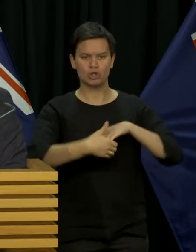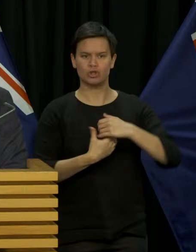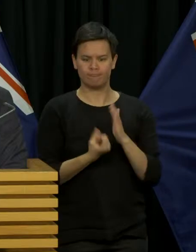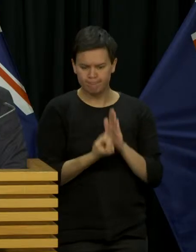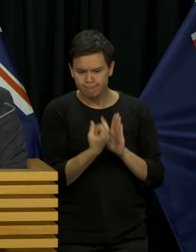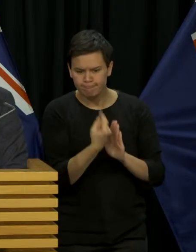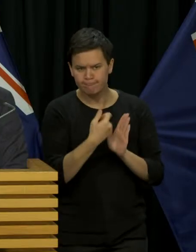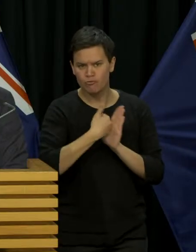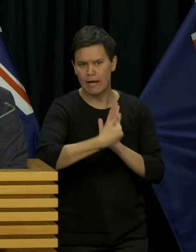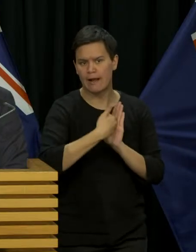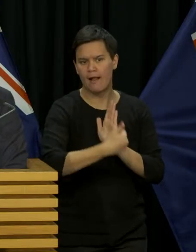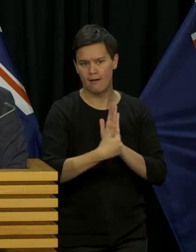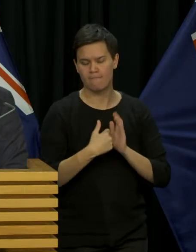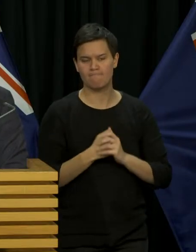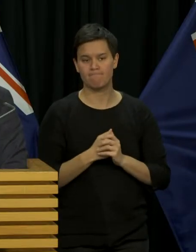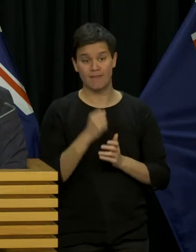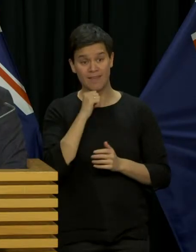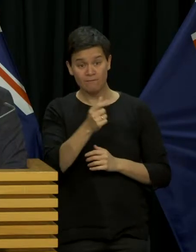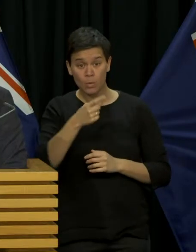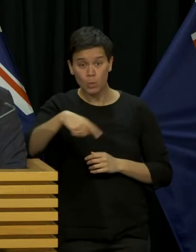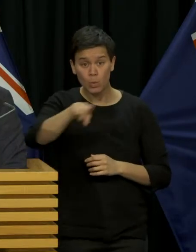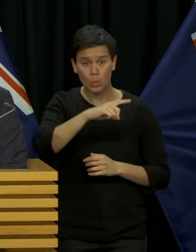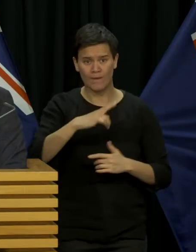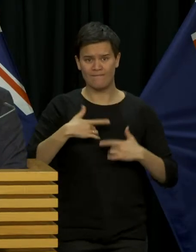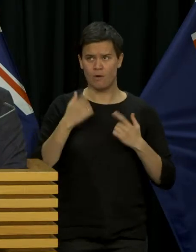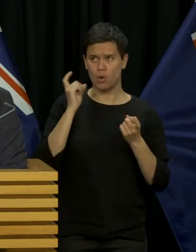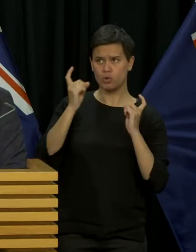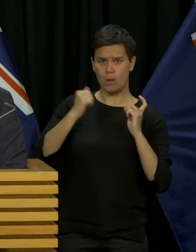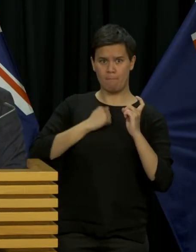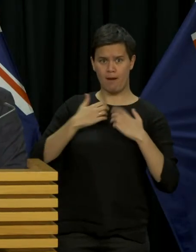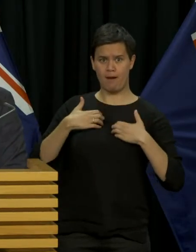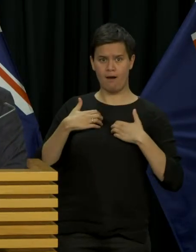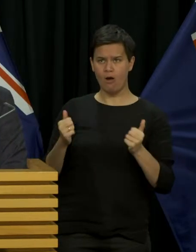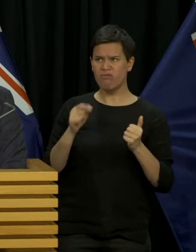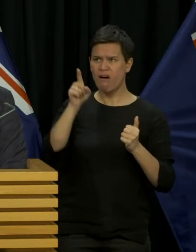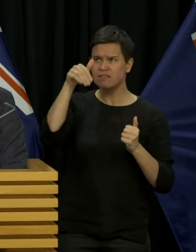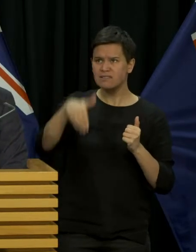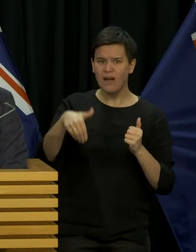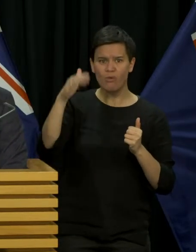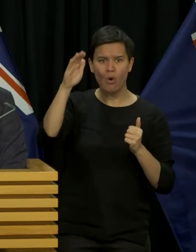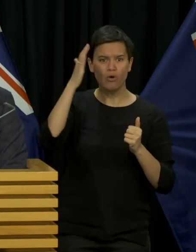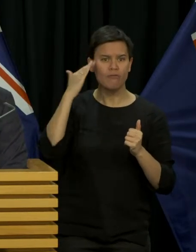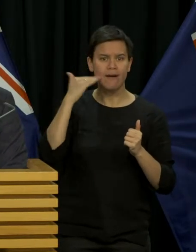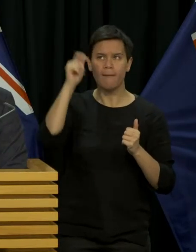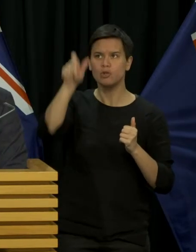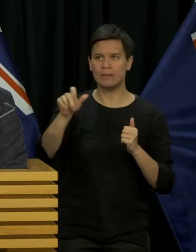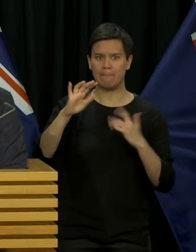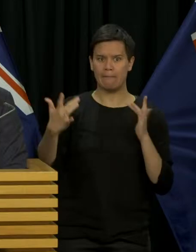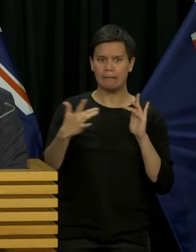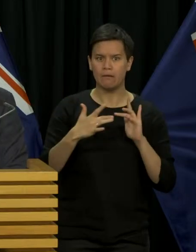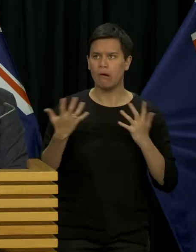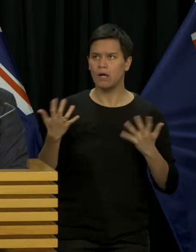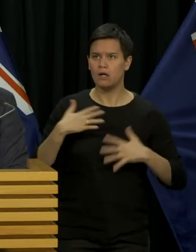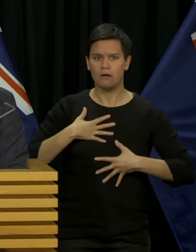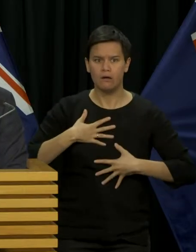concern about their health as a result of today's update, they can call Healthline on 0800 358